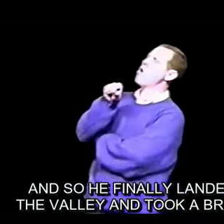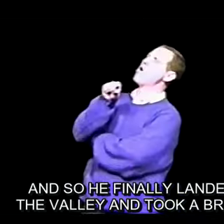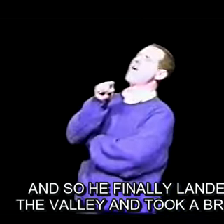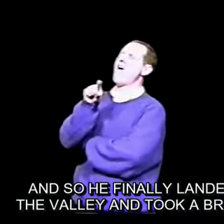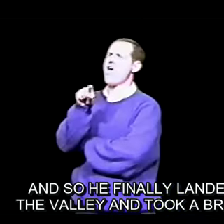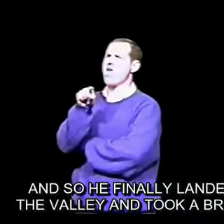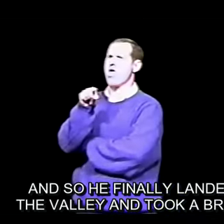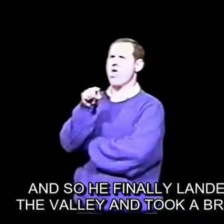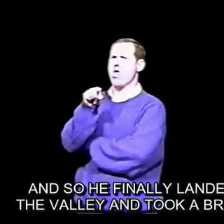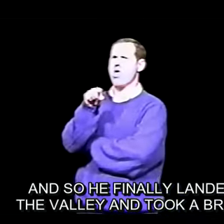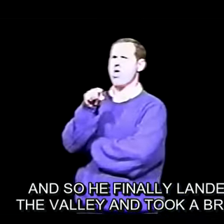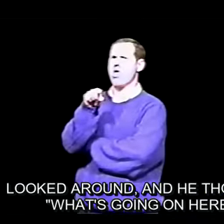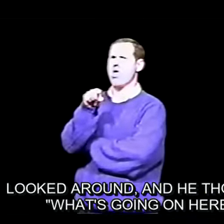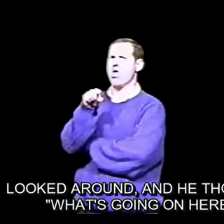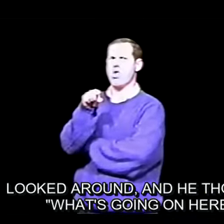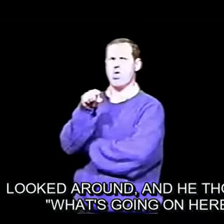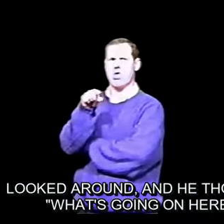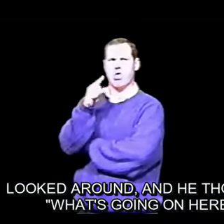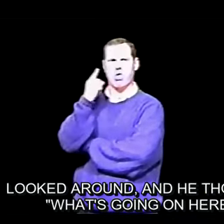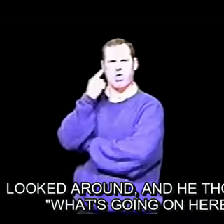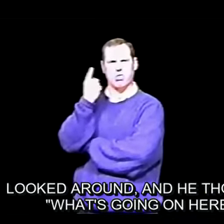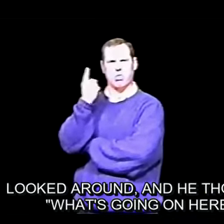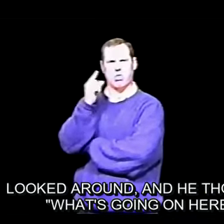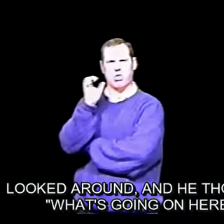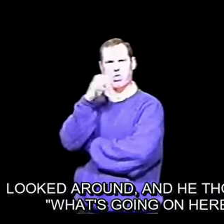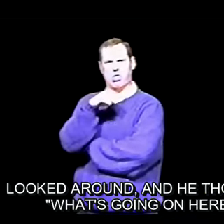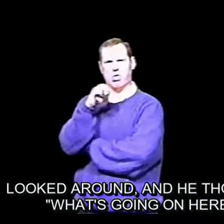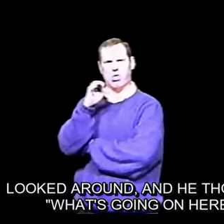and looked around, and he thought,